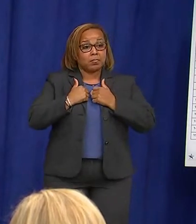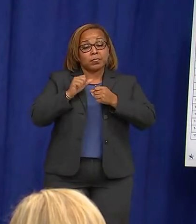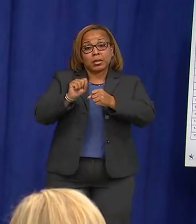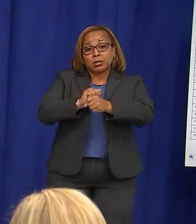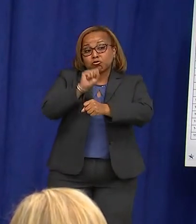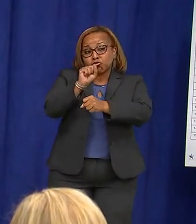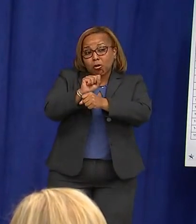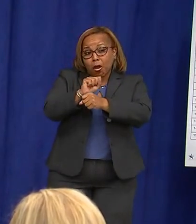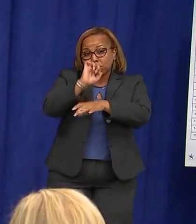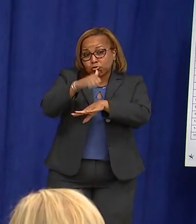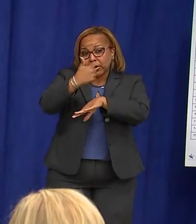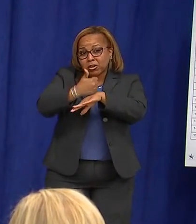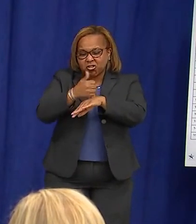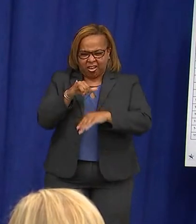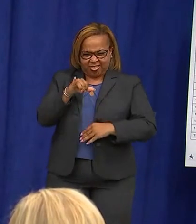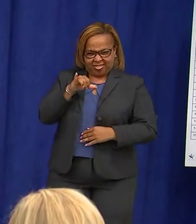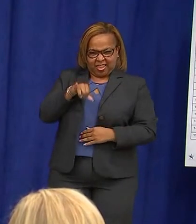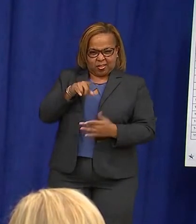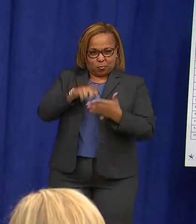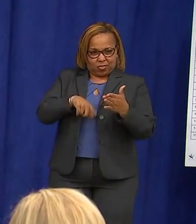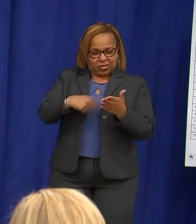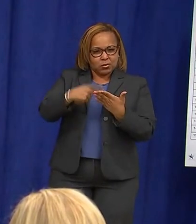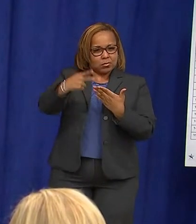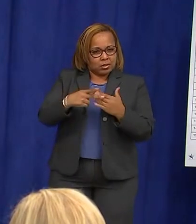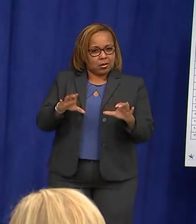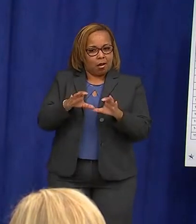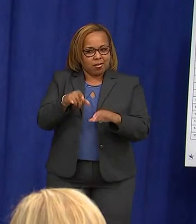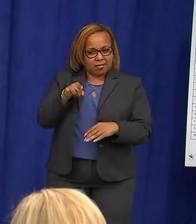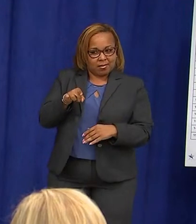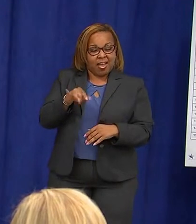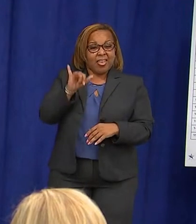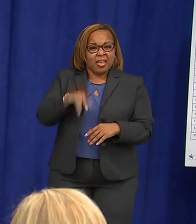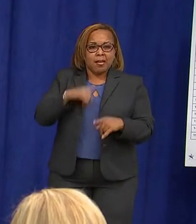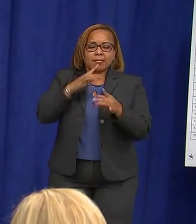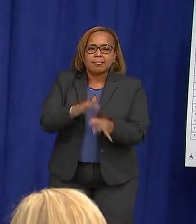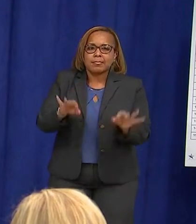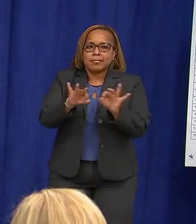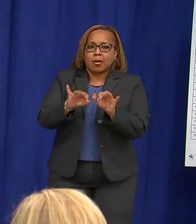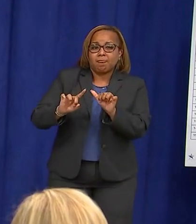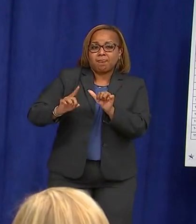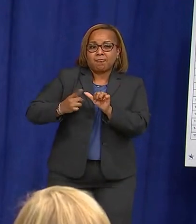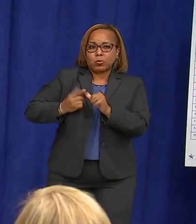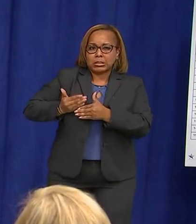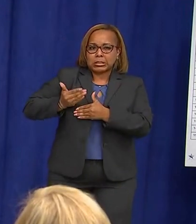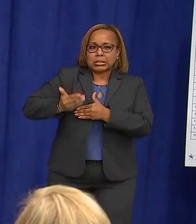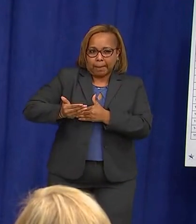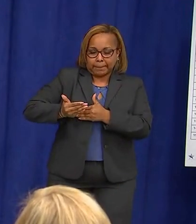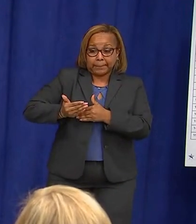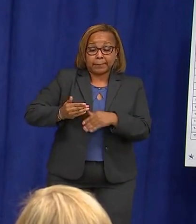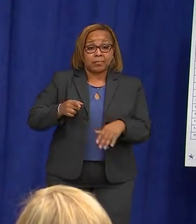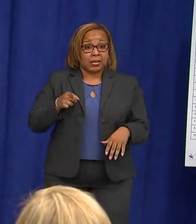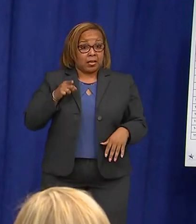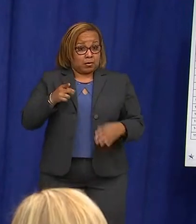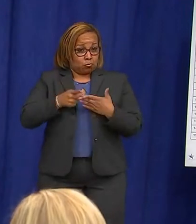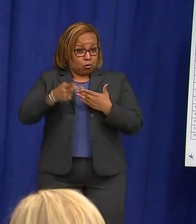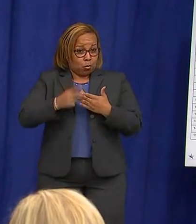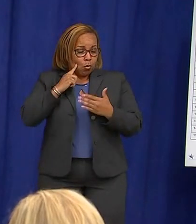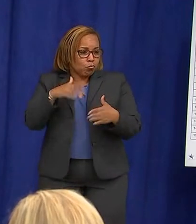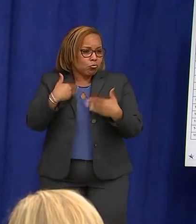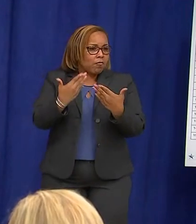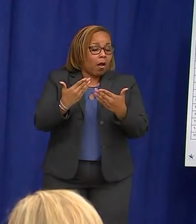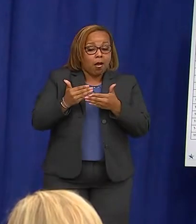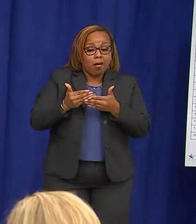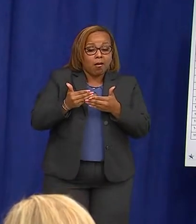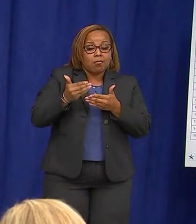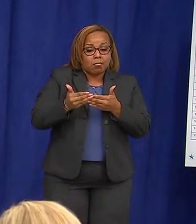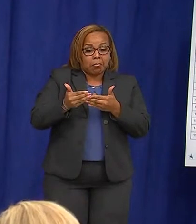Job creation, which is what this initiative does, is a key first step. This initiative will provide the next